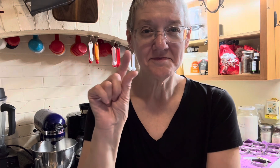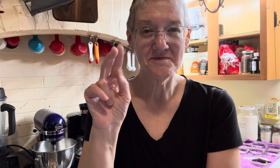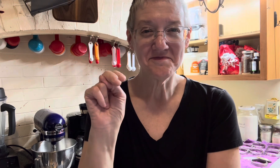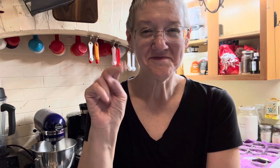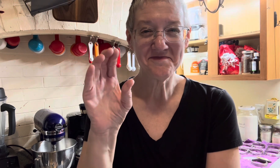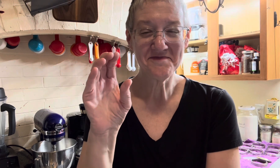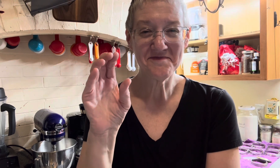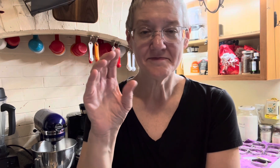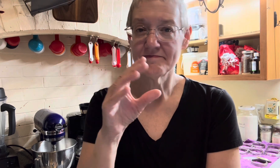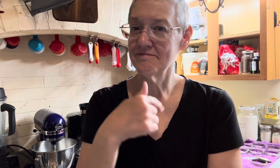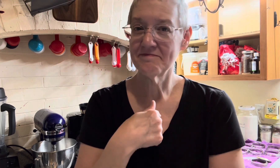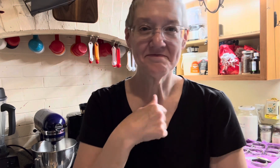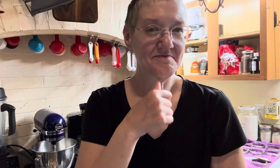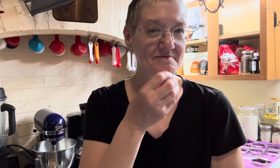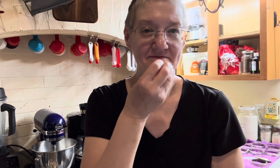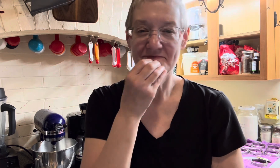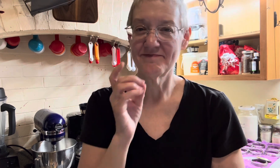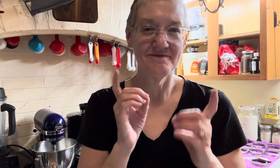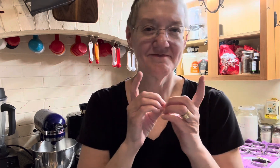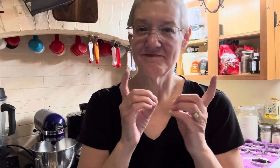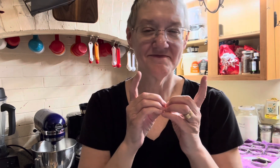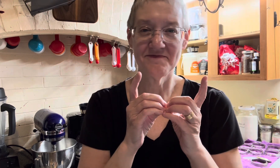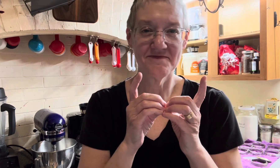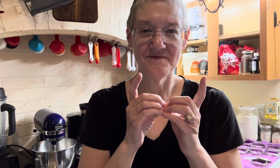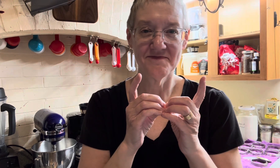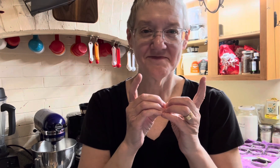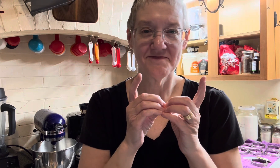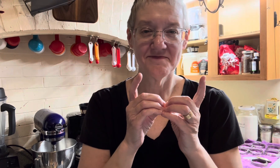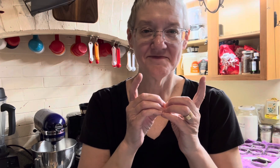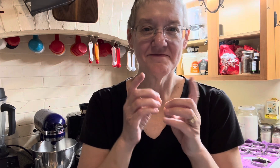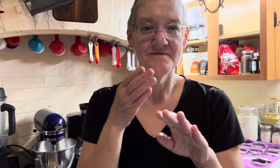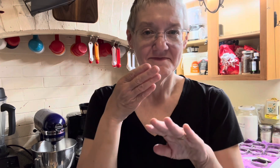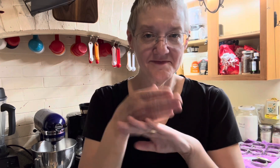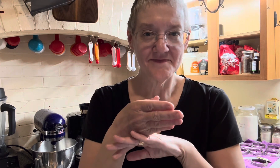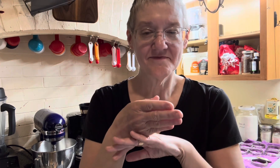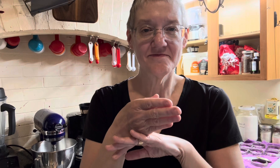18.3 grams of net carbs. And I don't eat dinner.